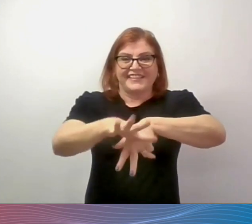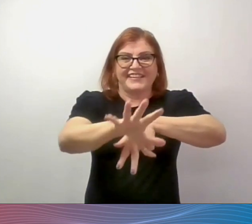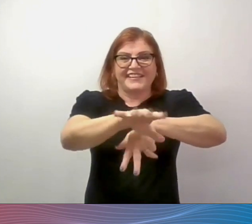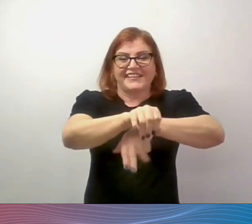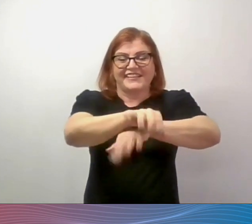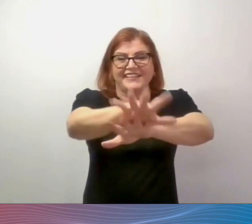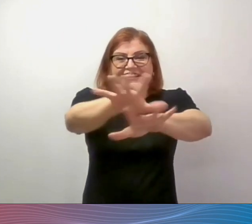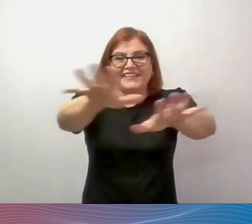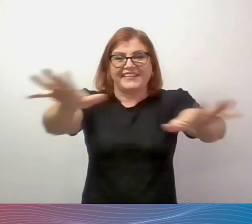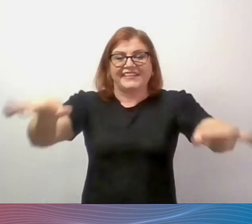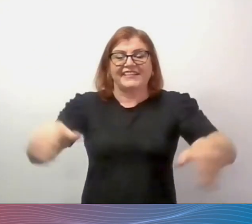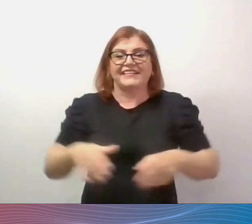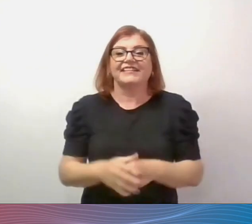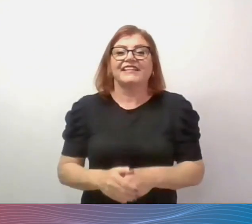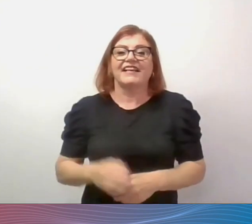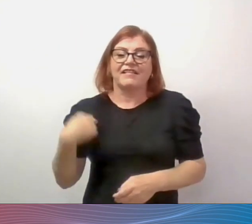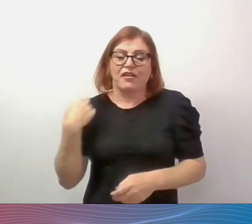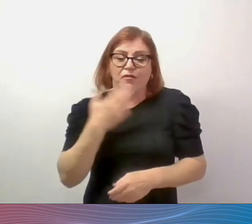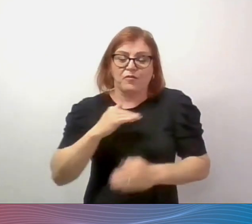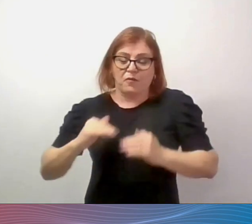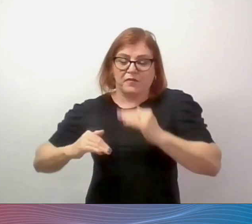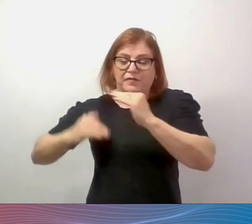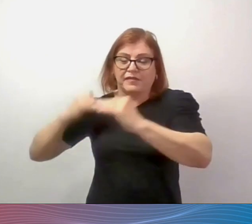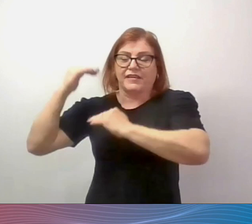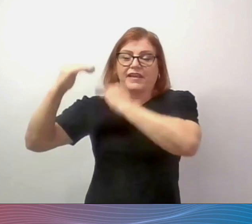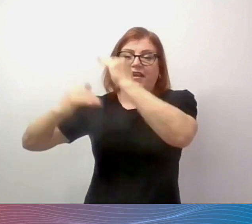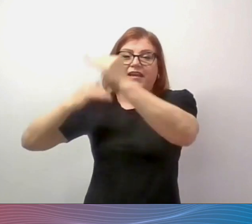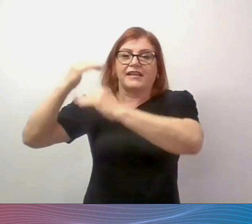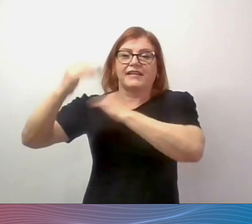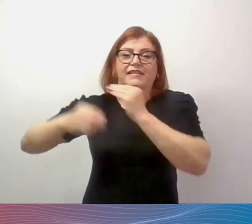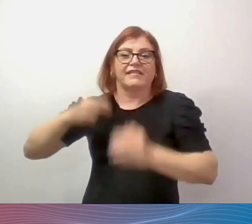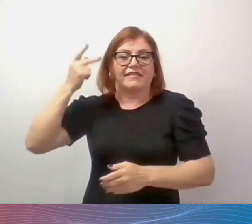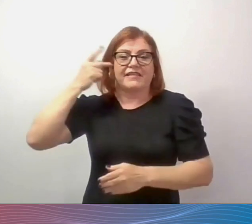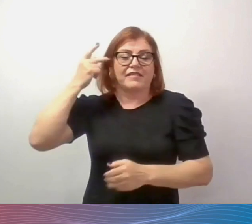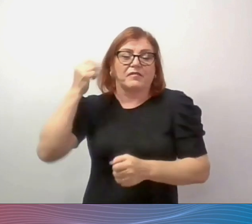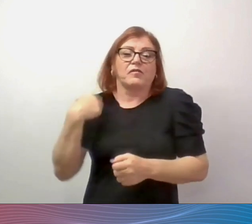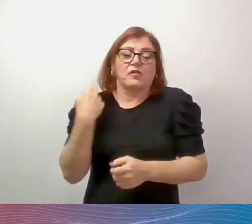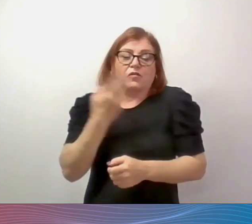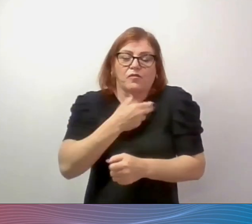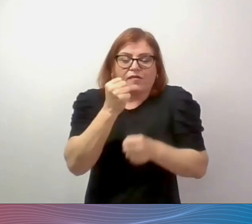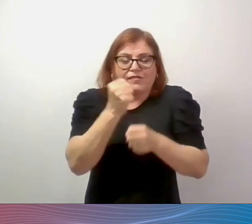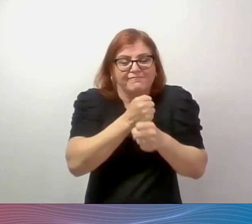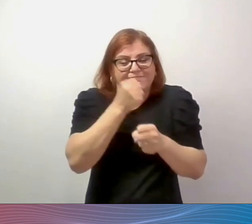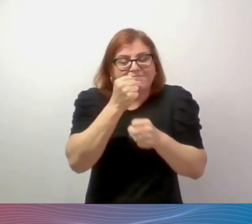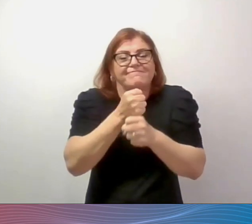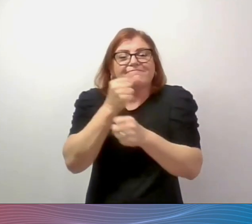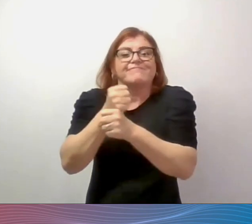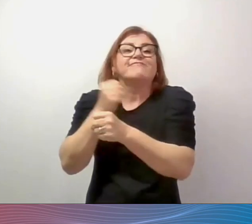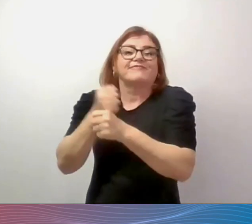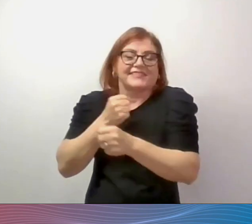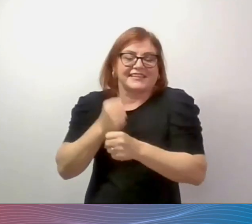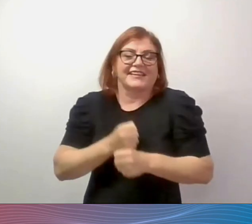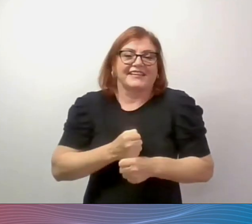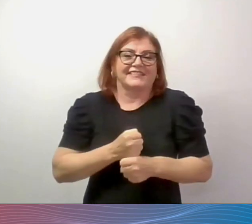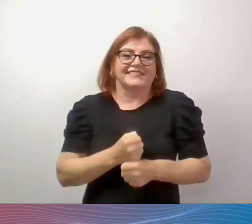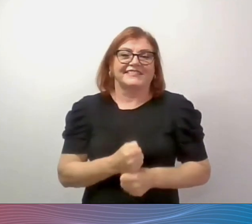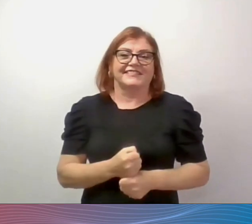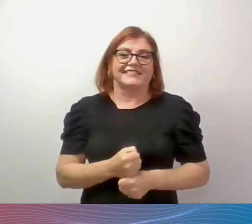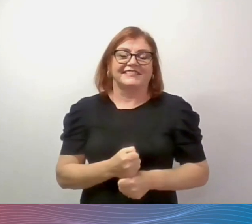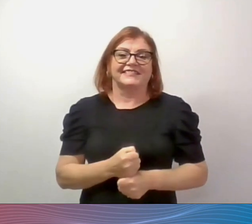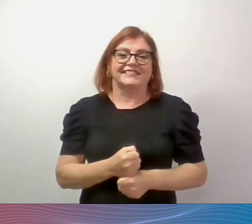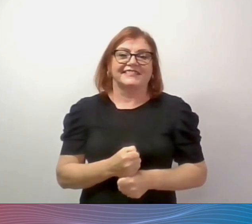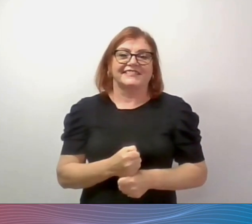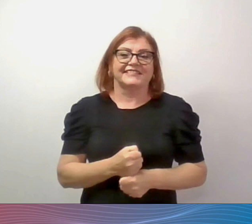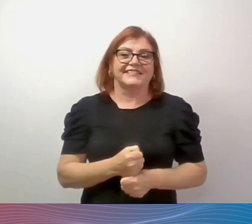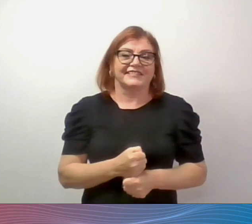nós crescemos, amadurecemos e somos edificados. We grow and mature and we are built up. E nós